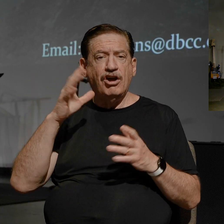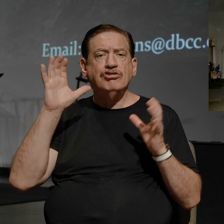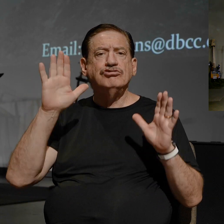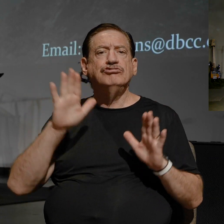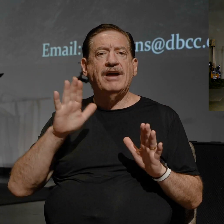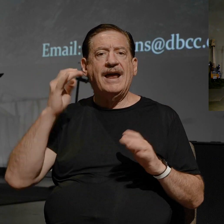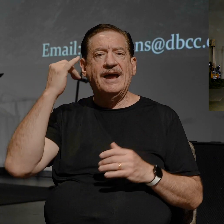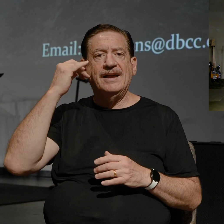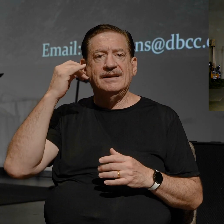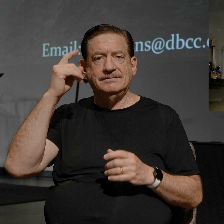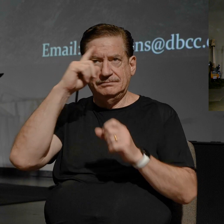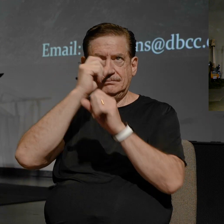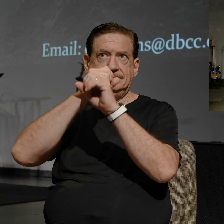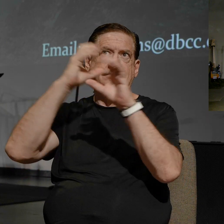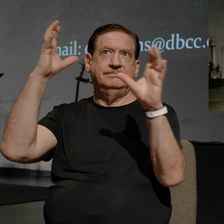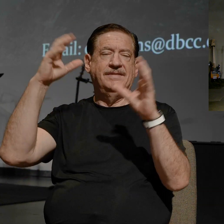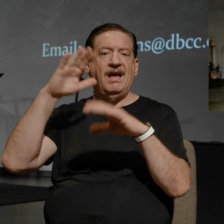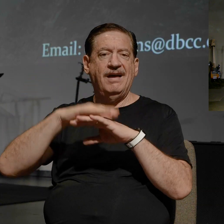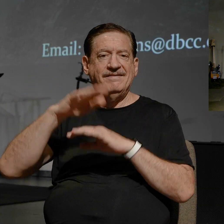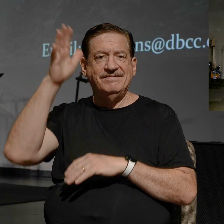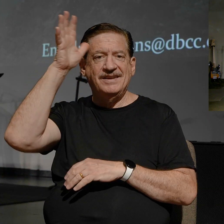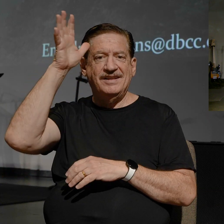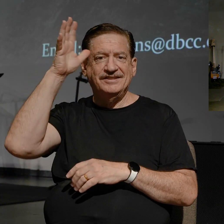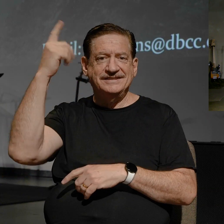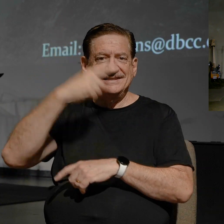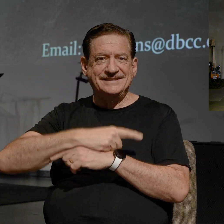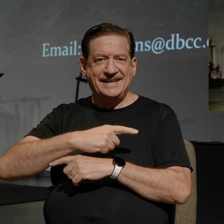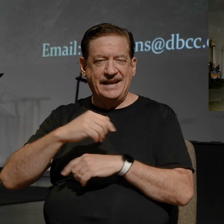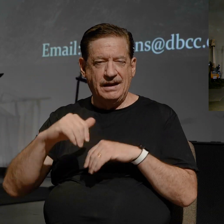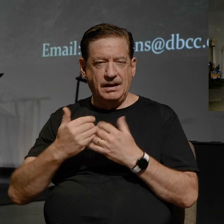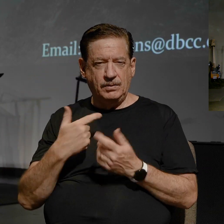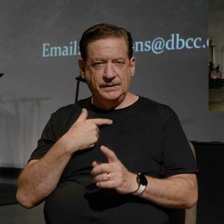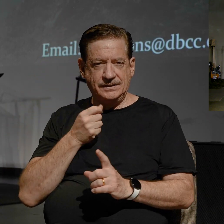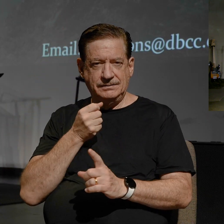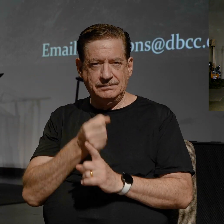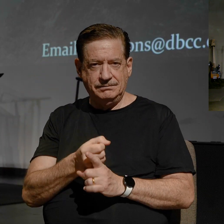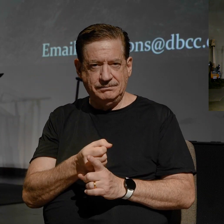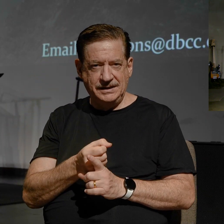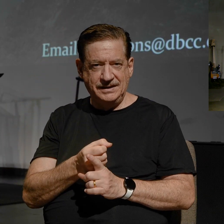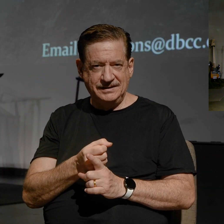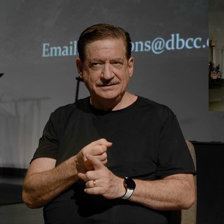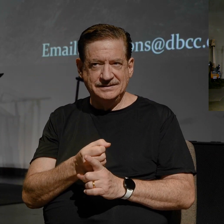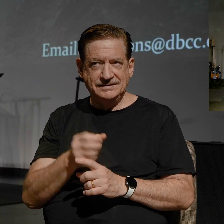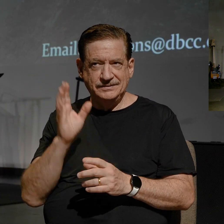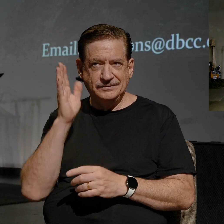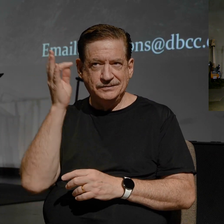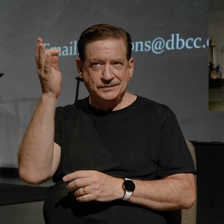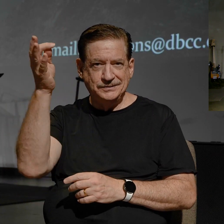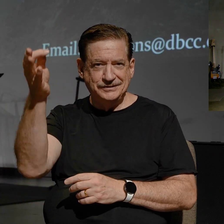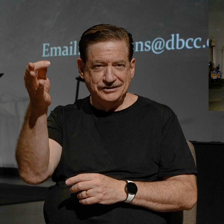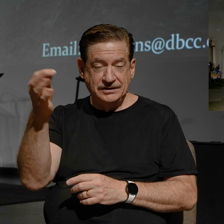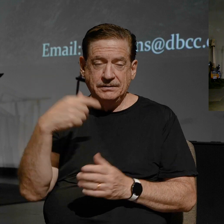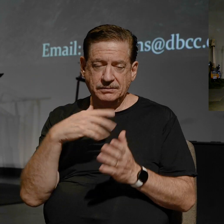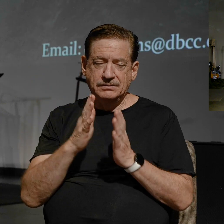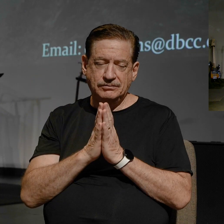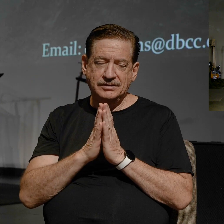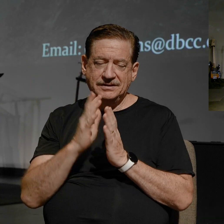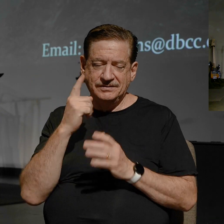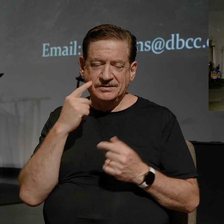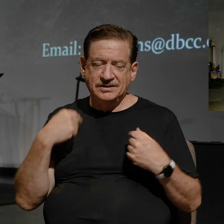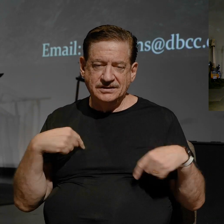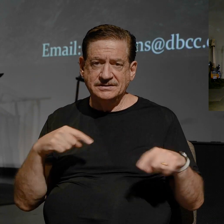celebrate those who have poured into us and contemplate who we can impact in the future. Let me pray for